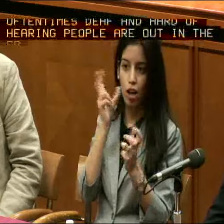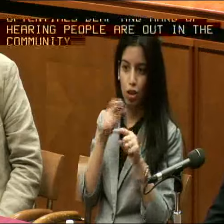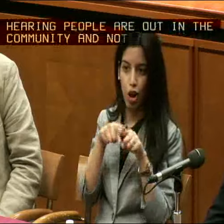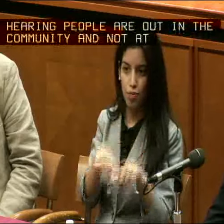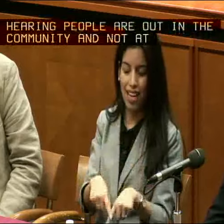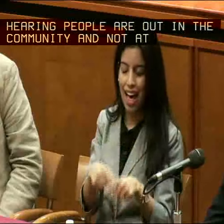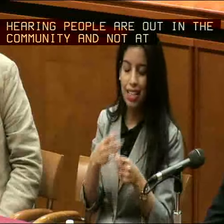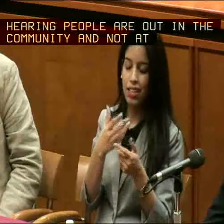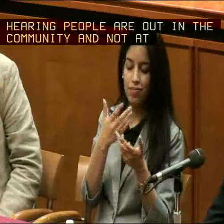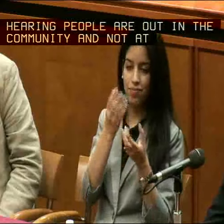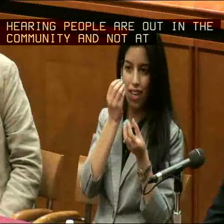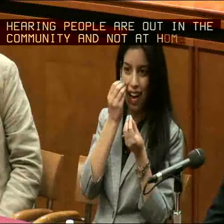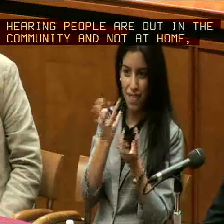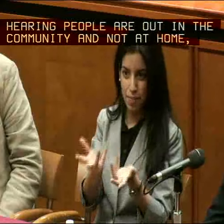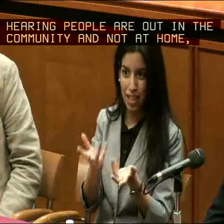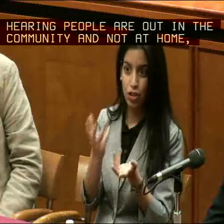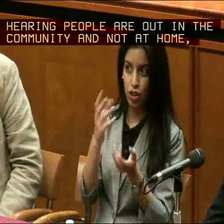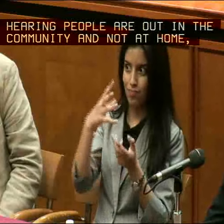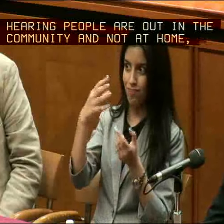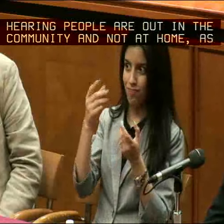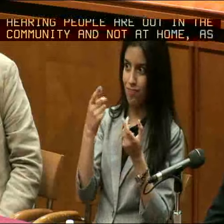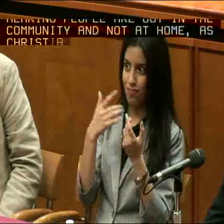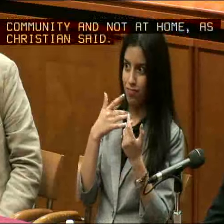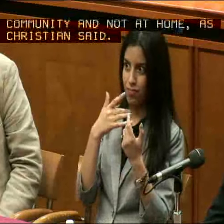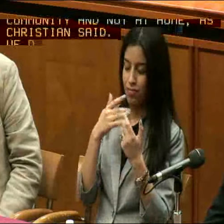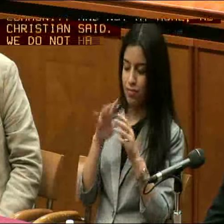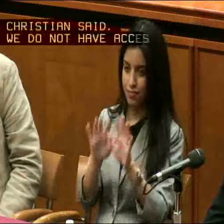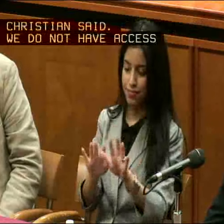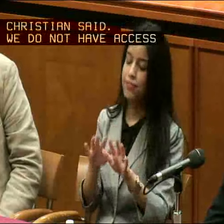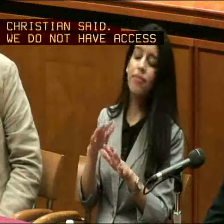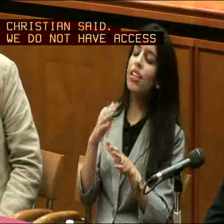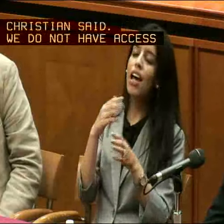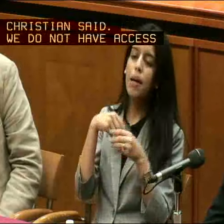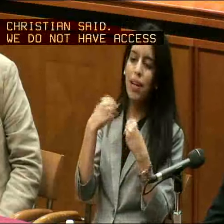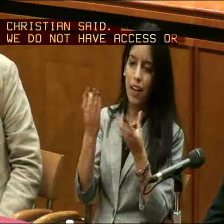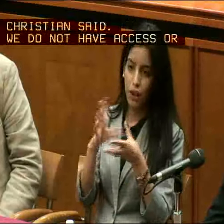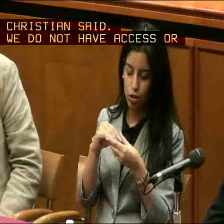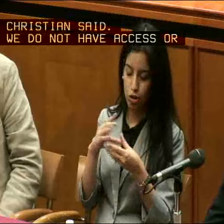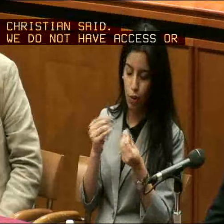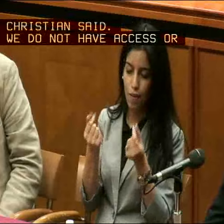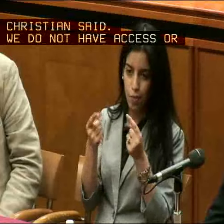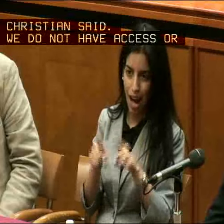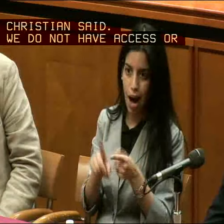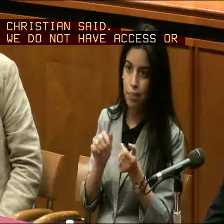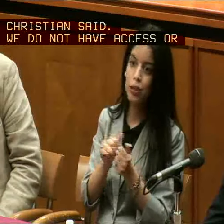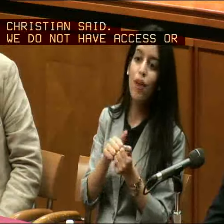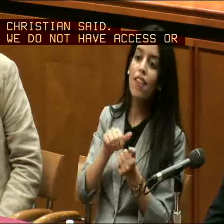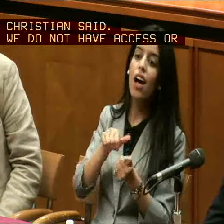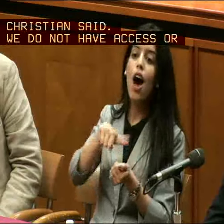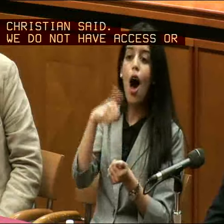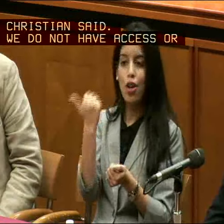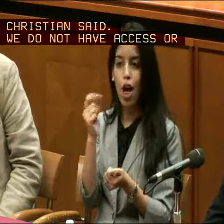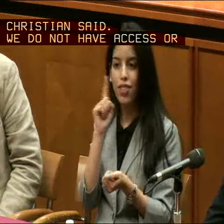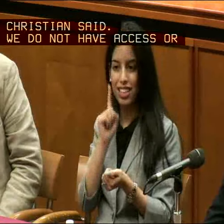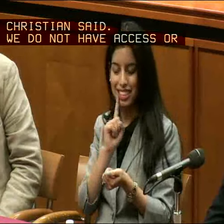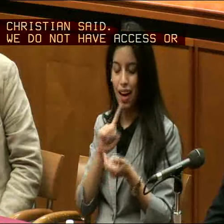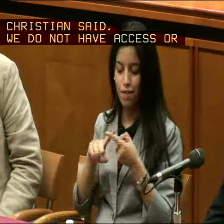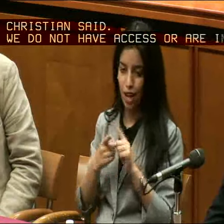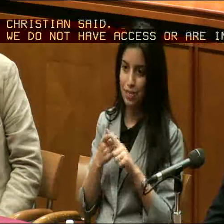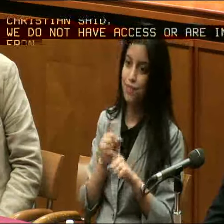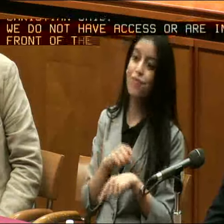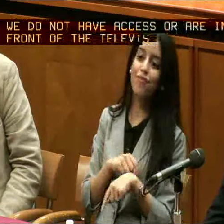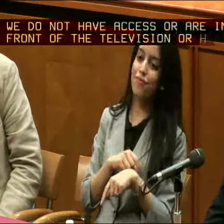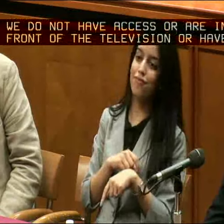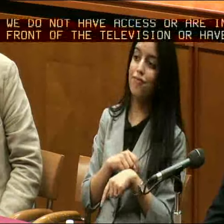devices on our person, so we can't rely on audio information or even traditional methods of displaying